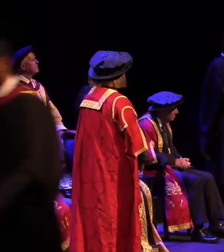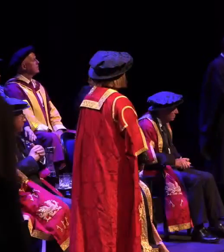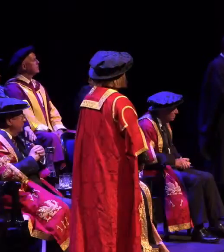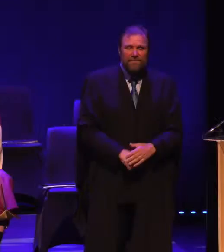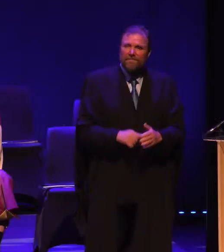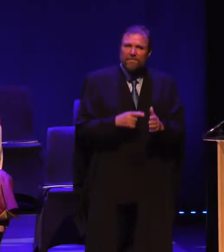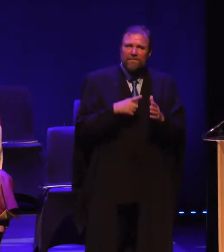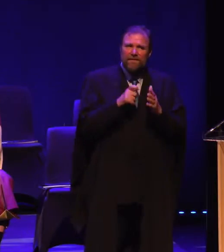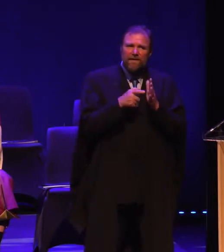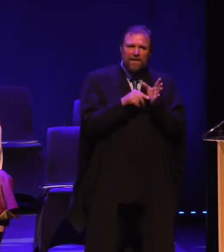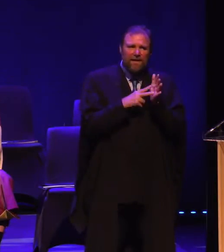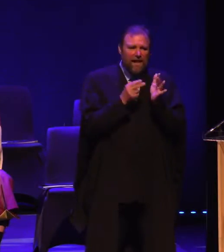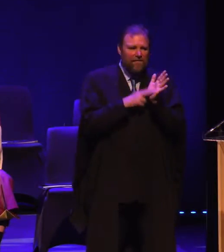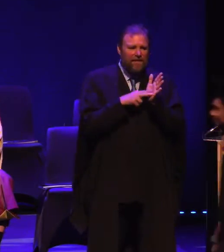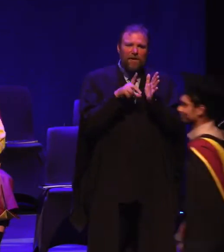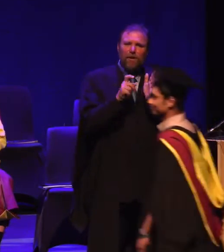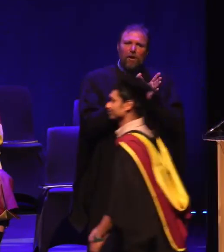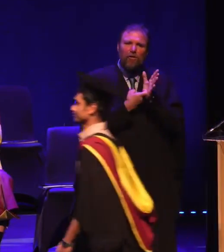Calvin Correa.